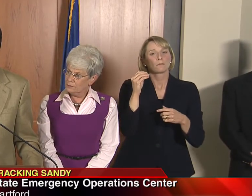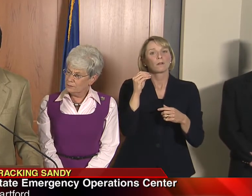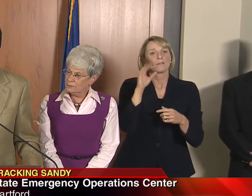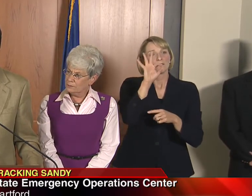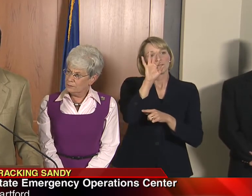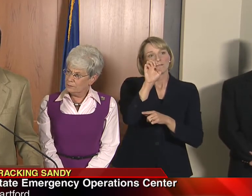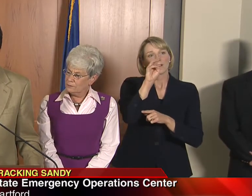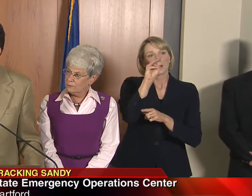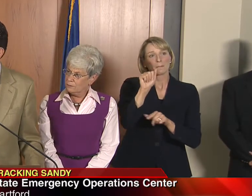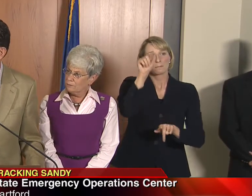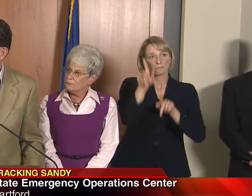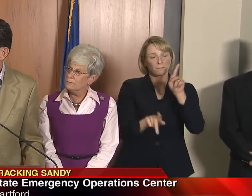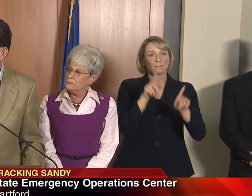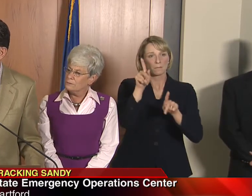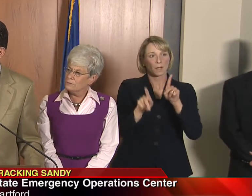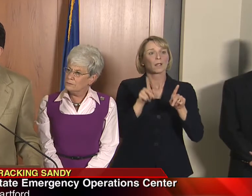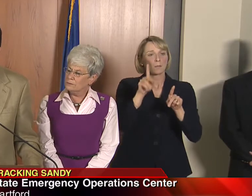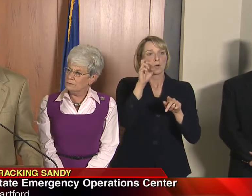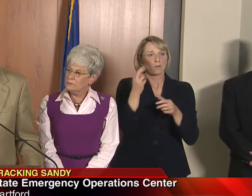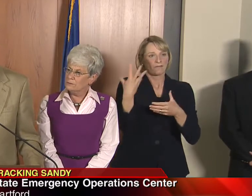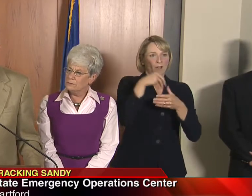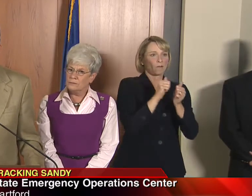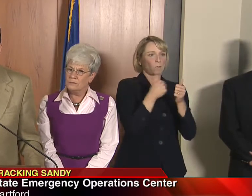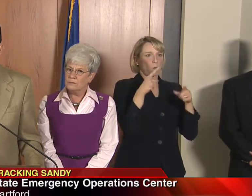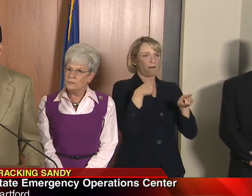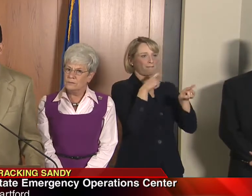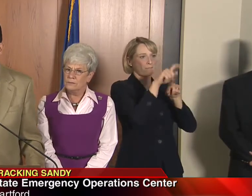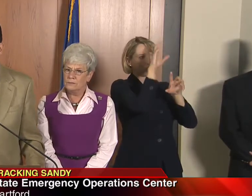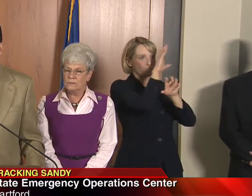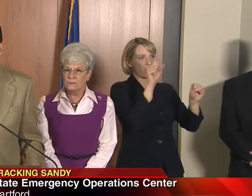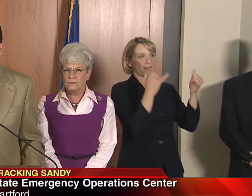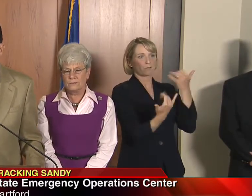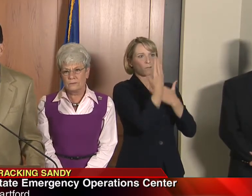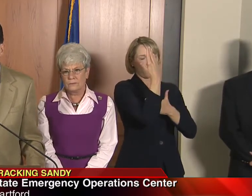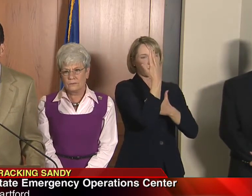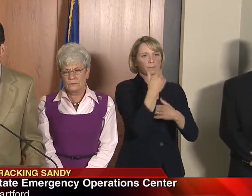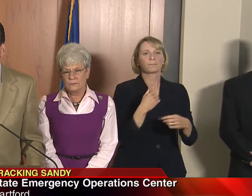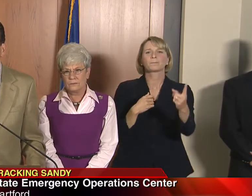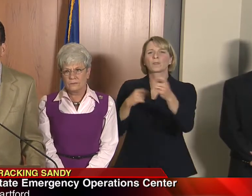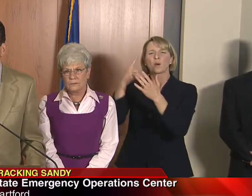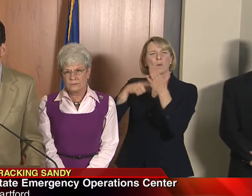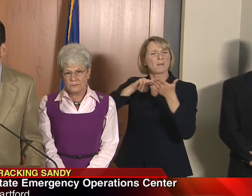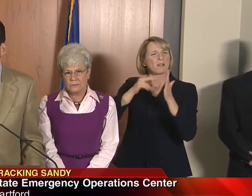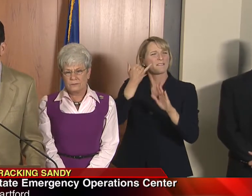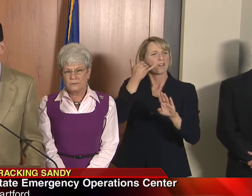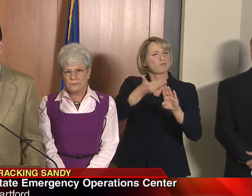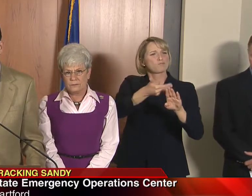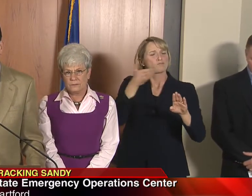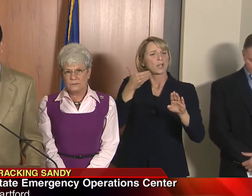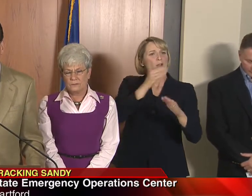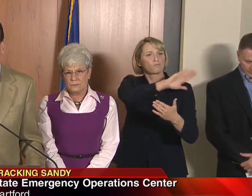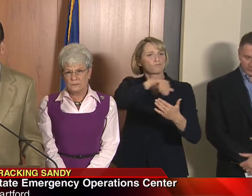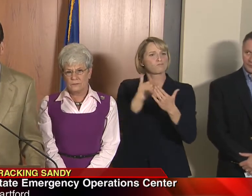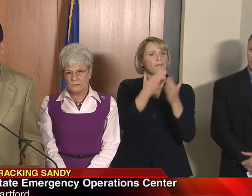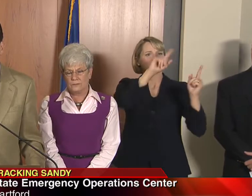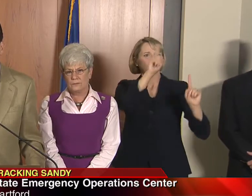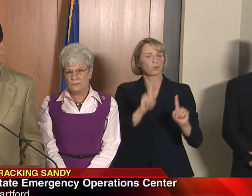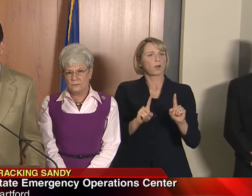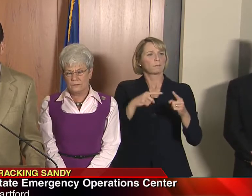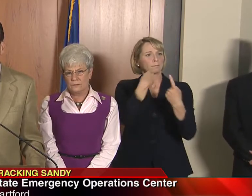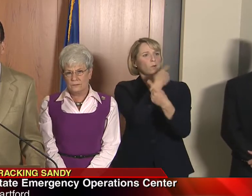The FEMA folks were on the call that I had with the president as well. What does a pre-landfall declaration do for you? It guarantees the coverage of